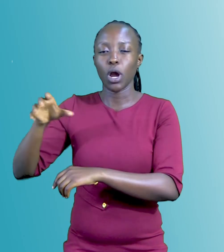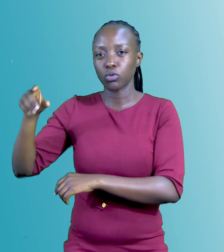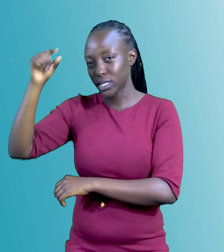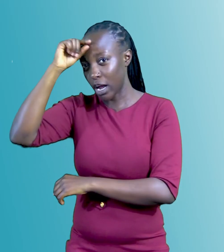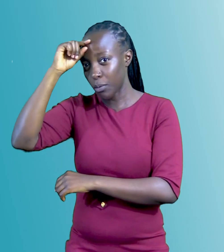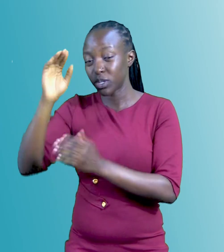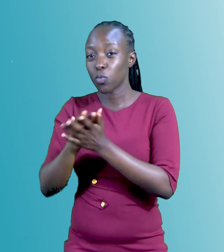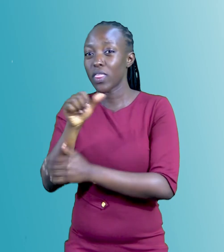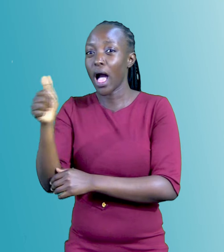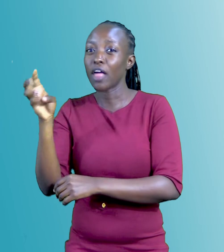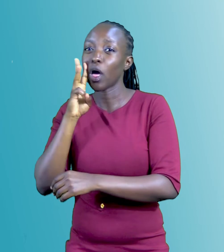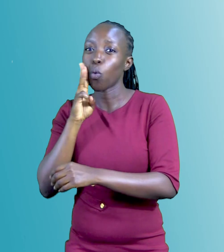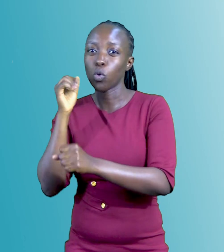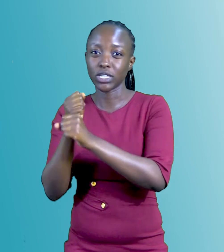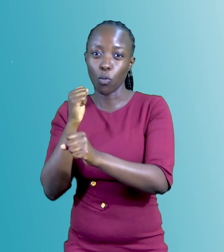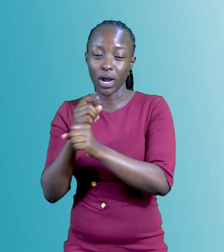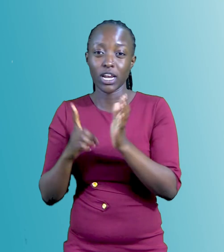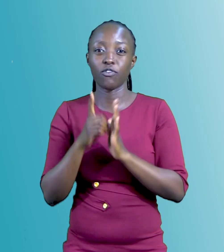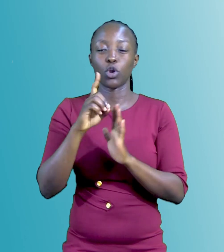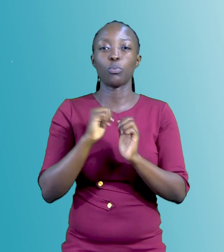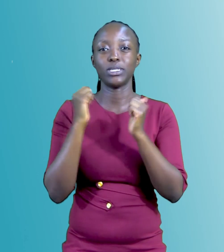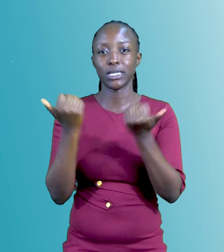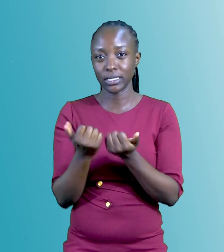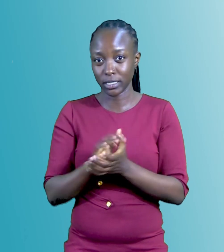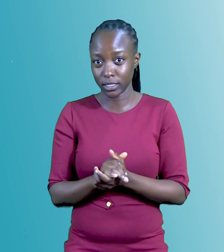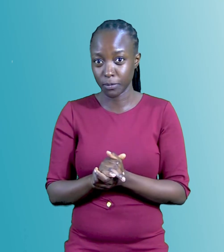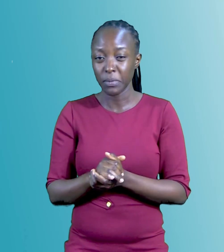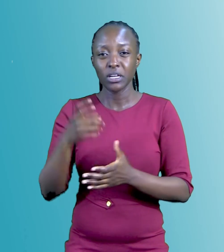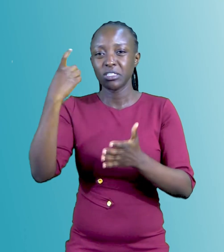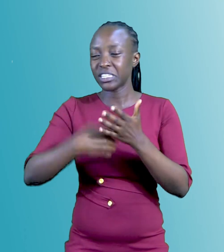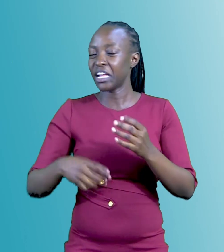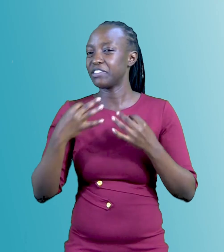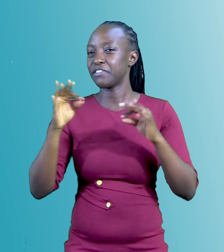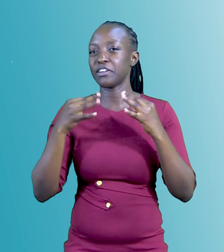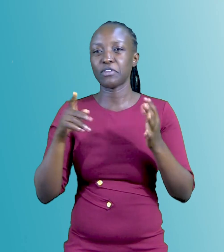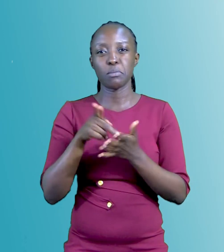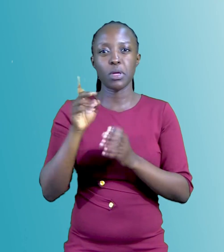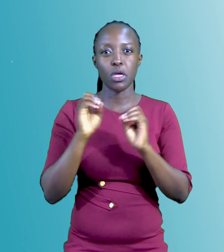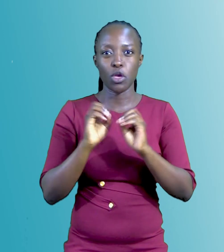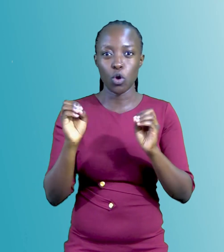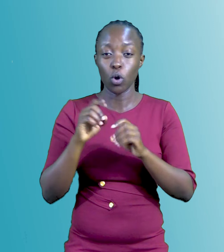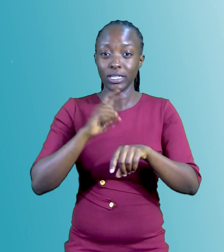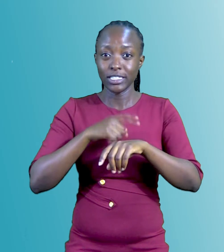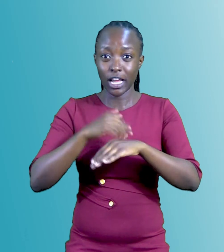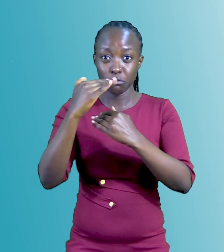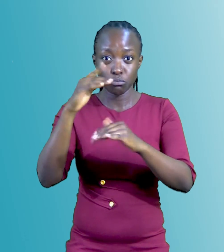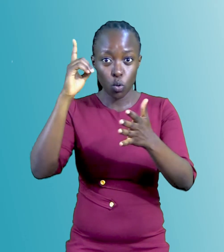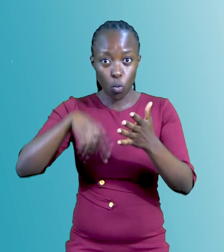agencies, WWDA. The charges for these services are free. The timelines expected for this service are